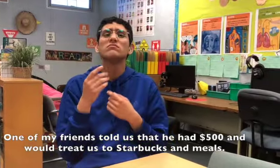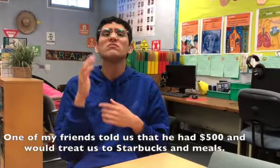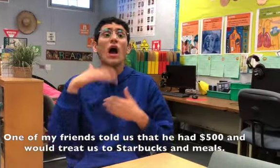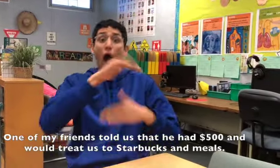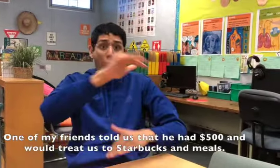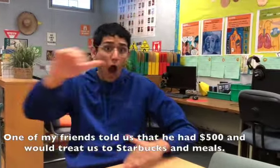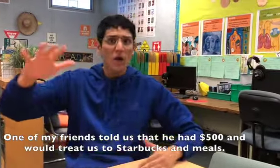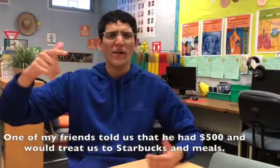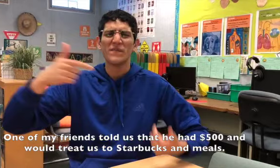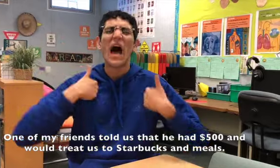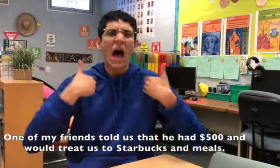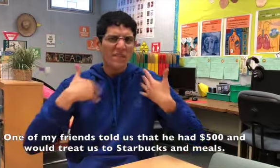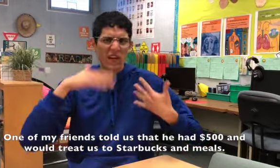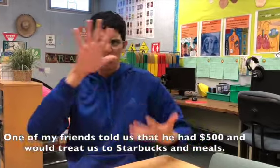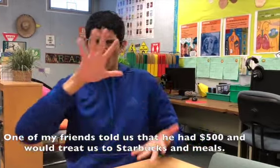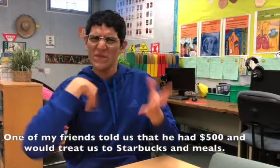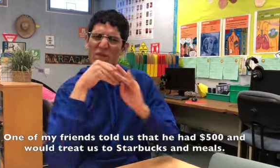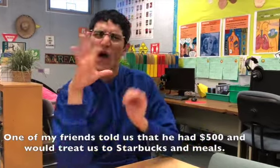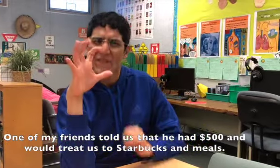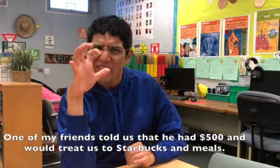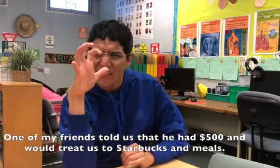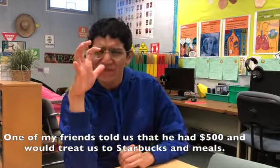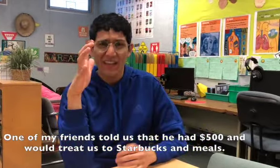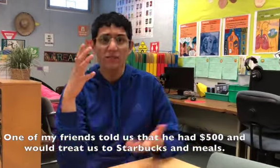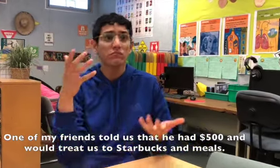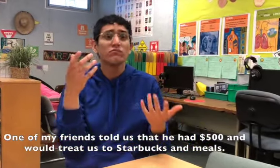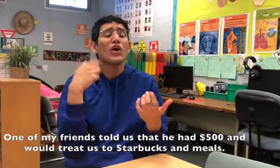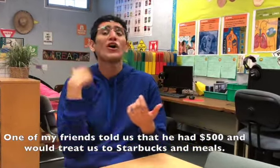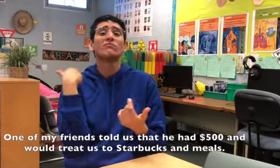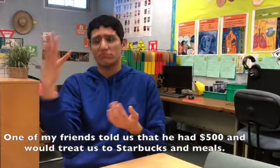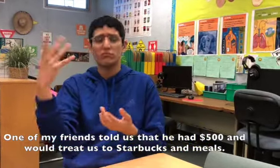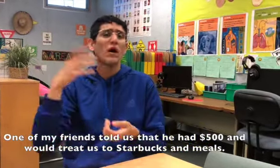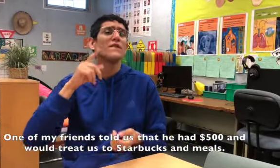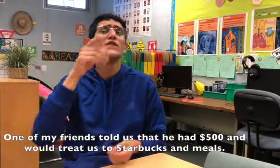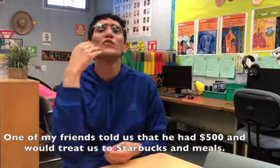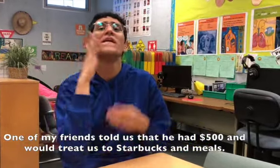One of my friends told us that he had $500 and would treat us to Starbucks and meals.